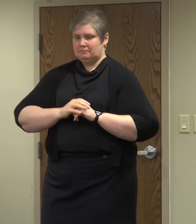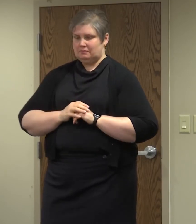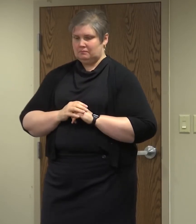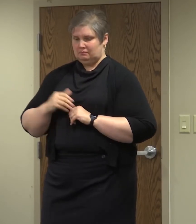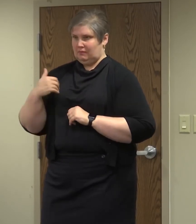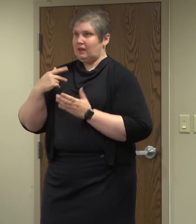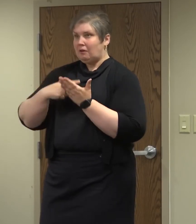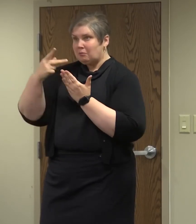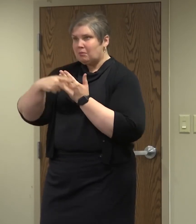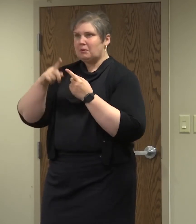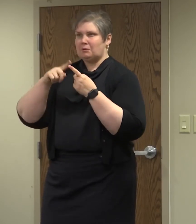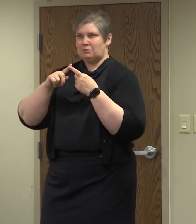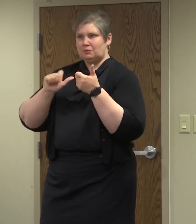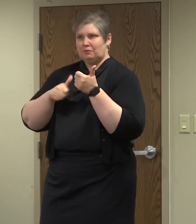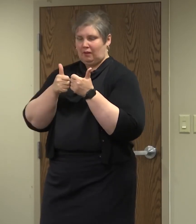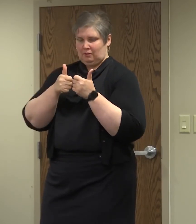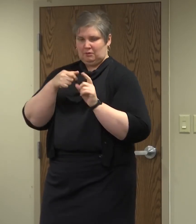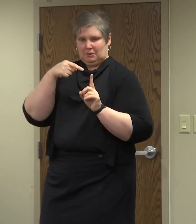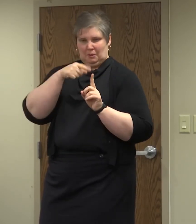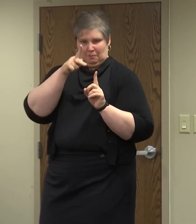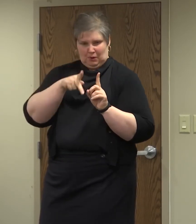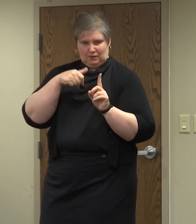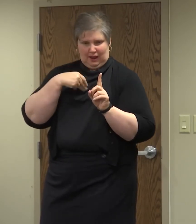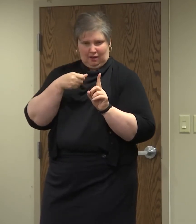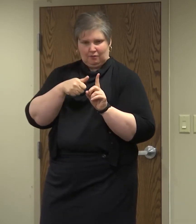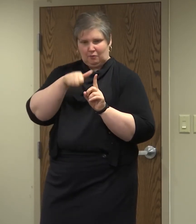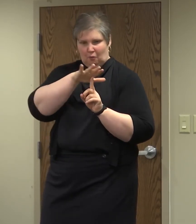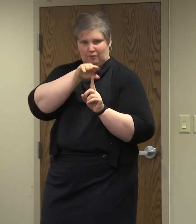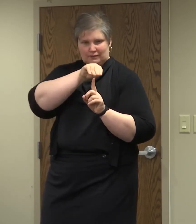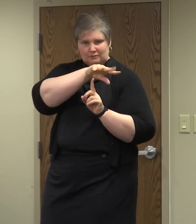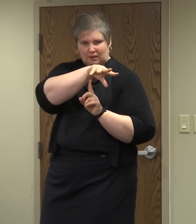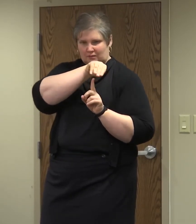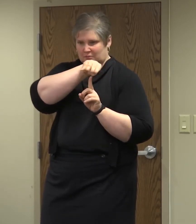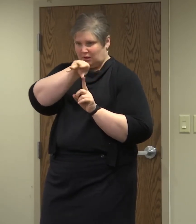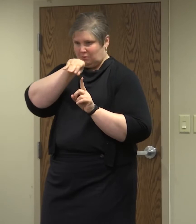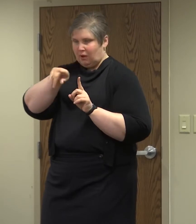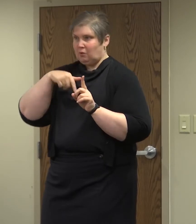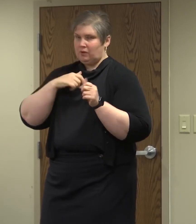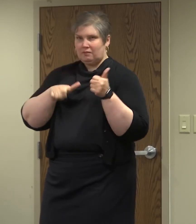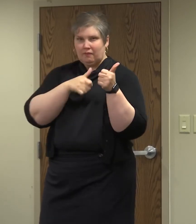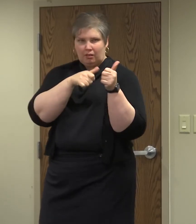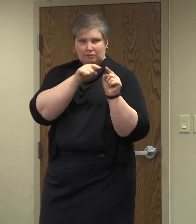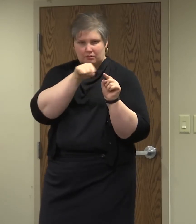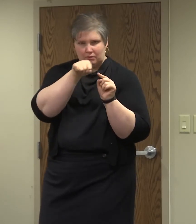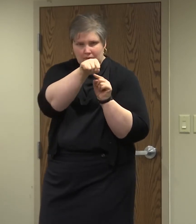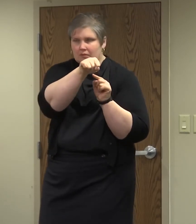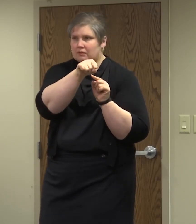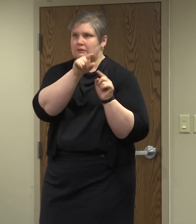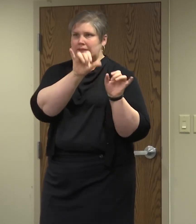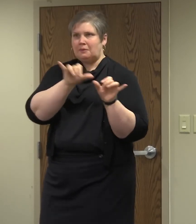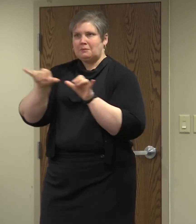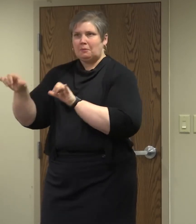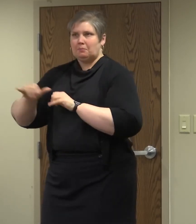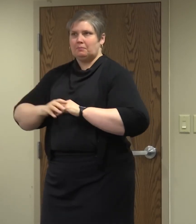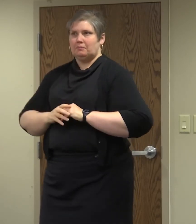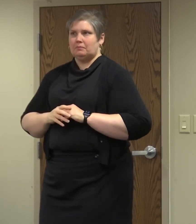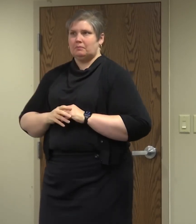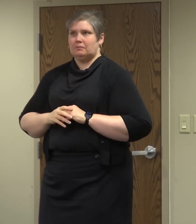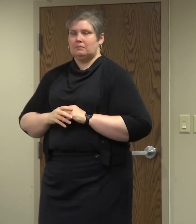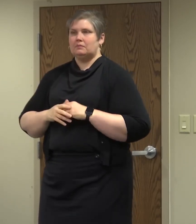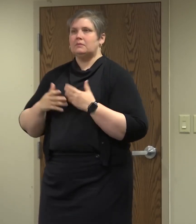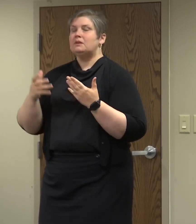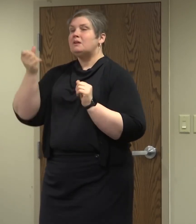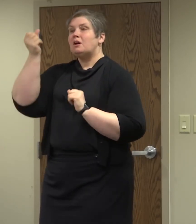tracing programs. We have the same capacity to test. What's the difference? The percent